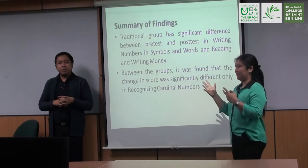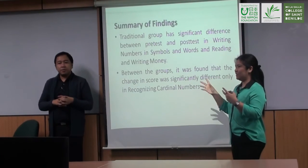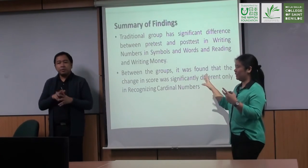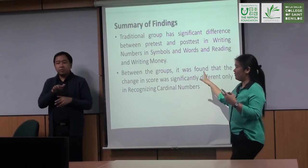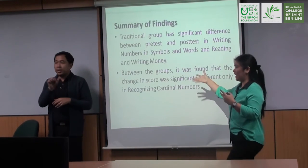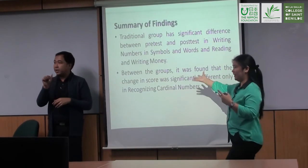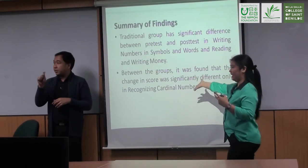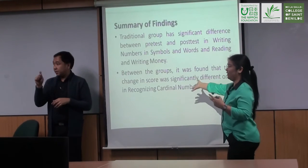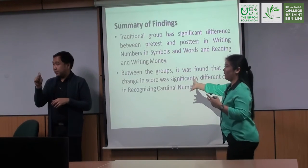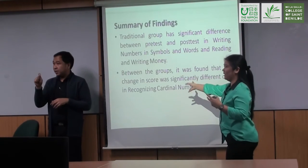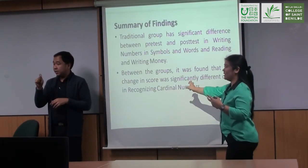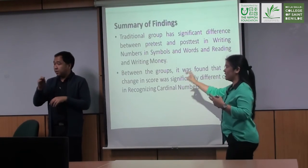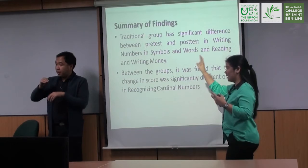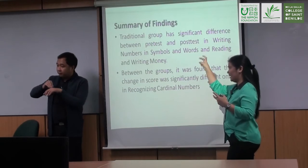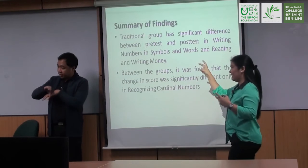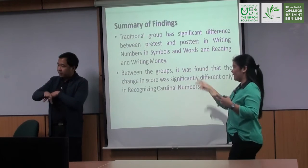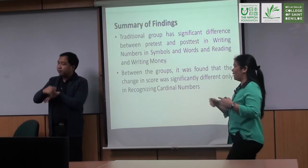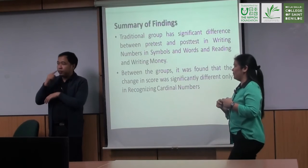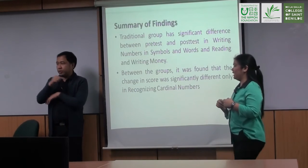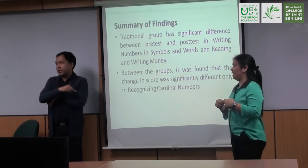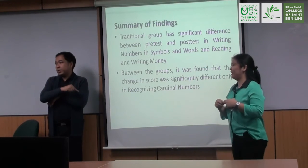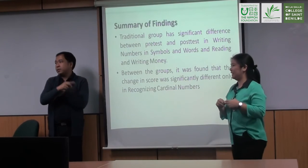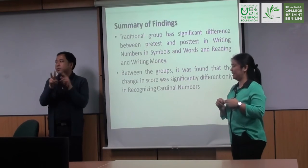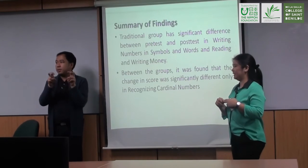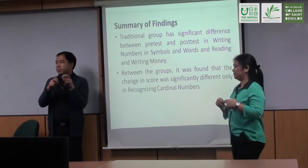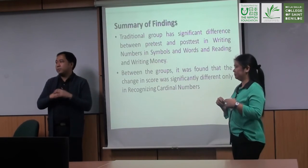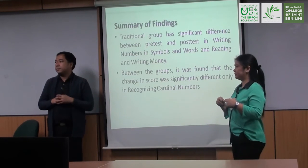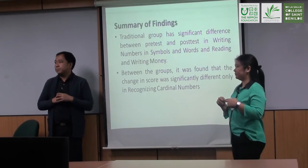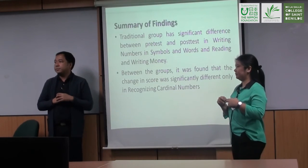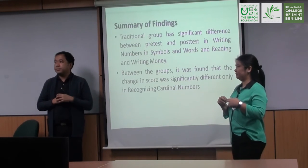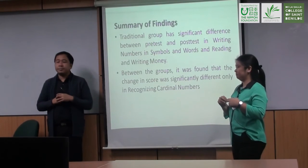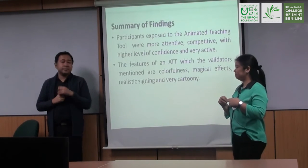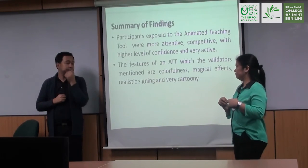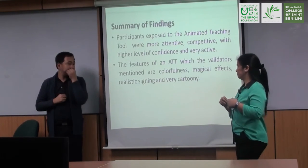ADT is only effective on this topic.